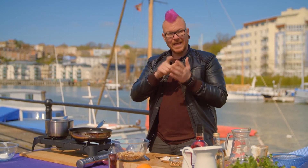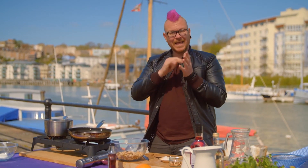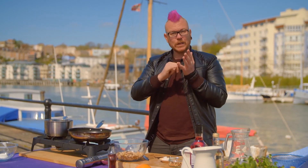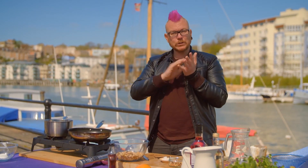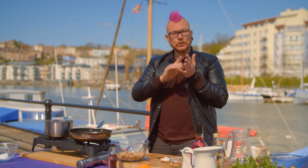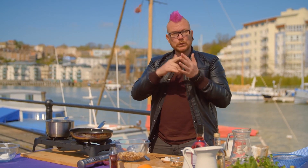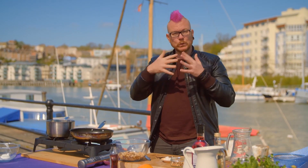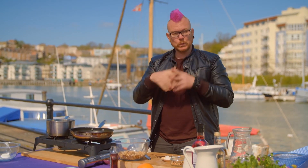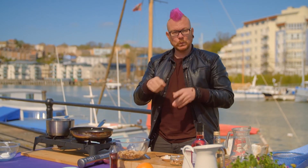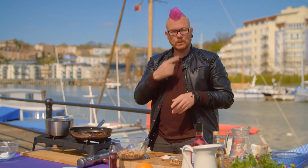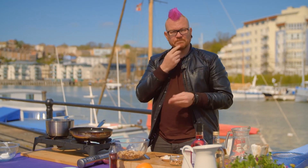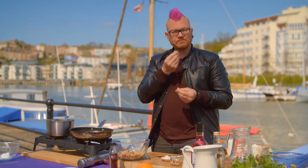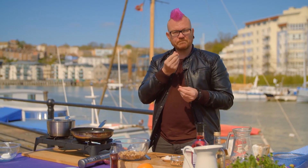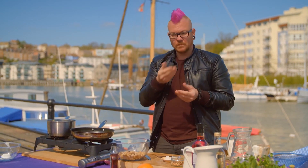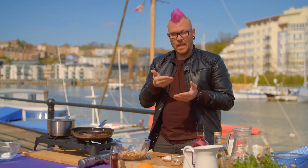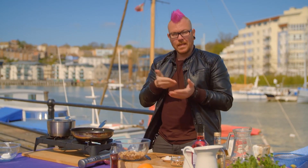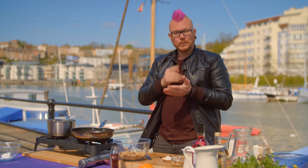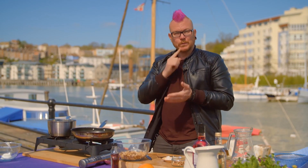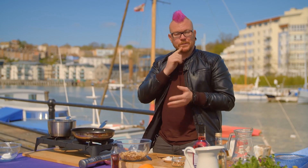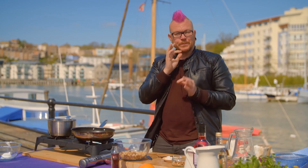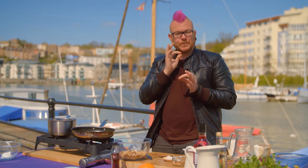Plus cashew nuts, which give a great taste.